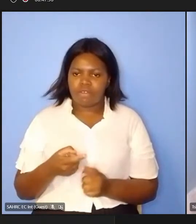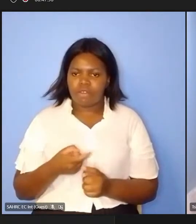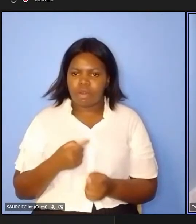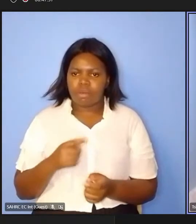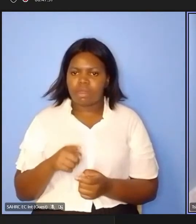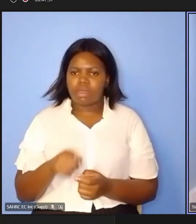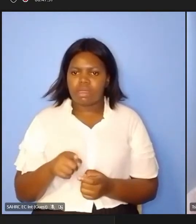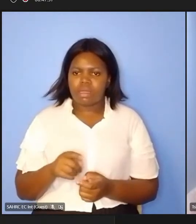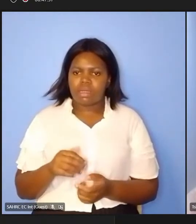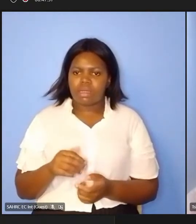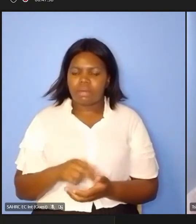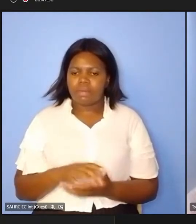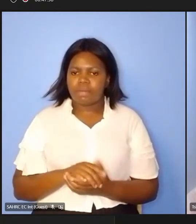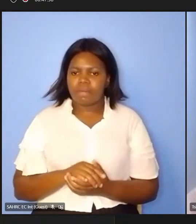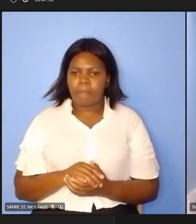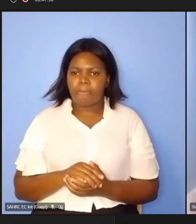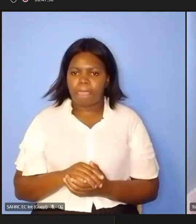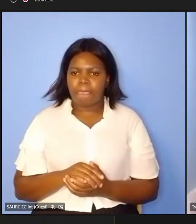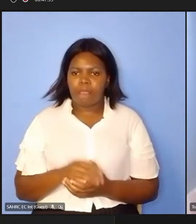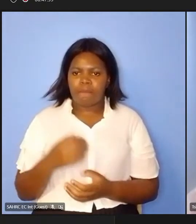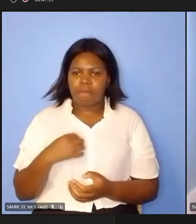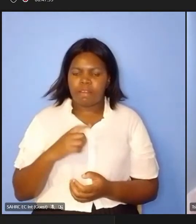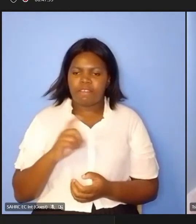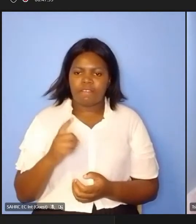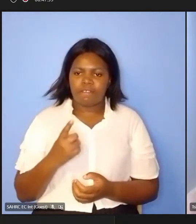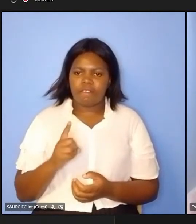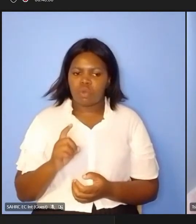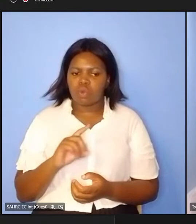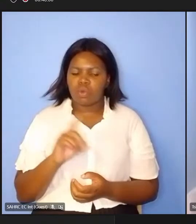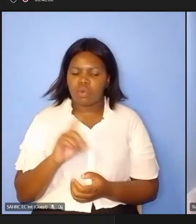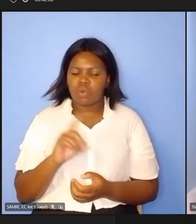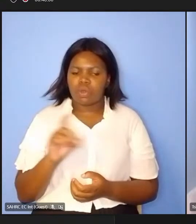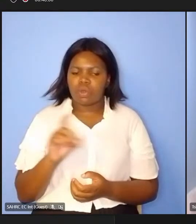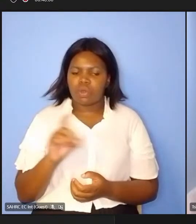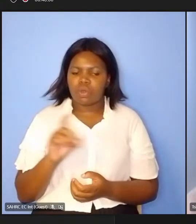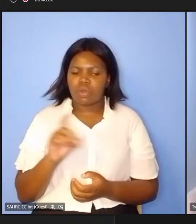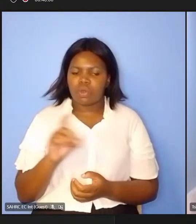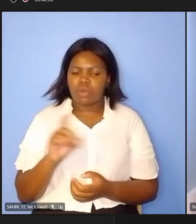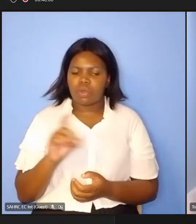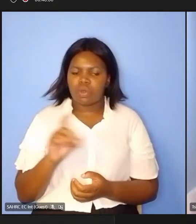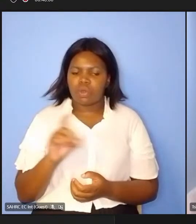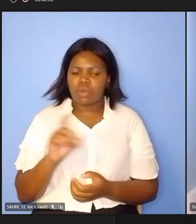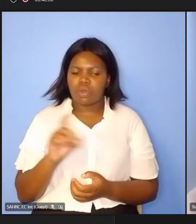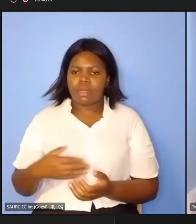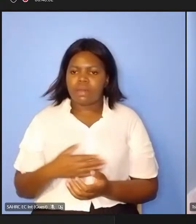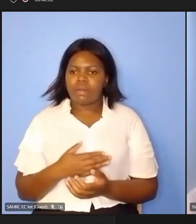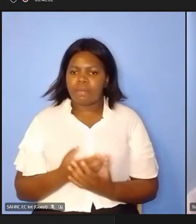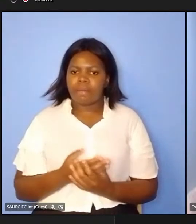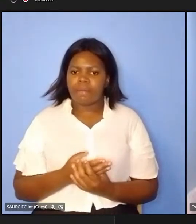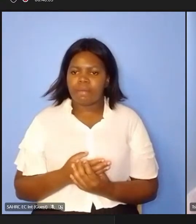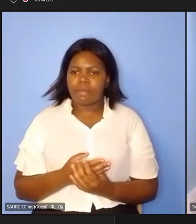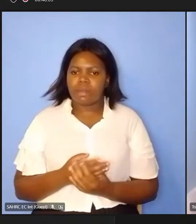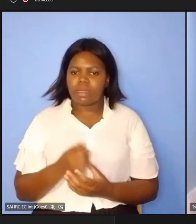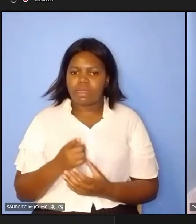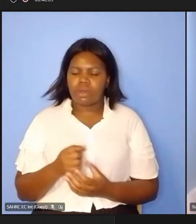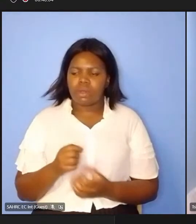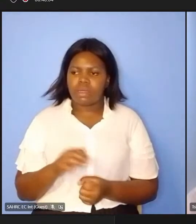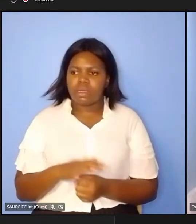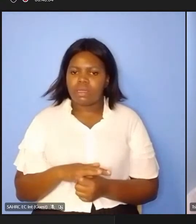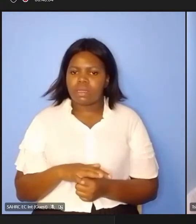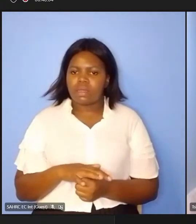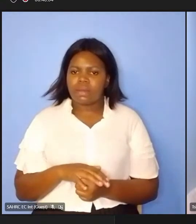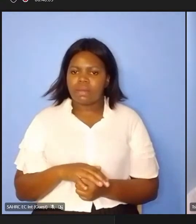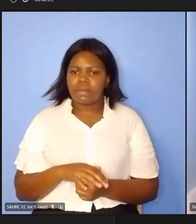my first question. Do you think we need something more binding as opposed to guidelines